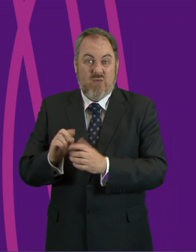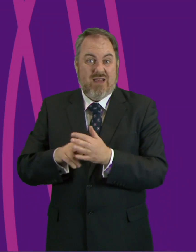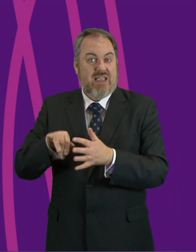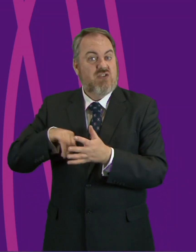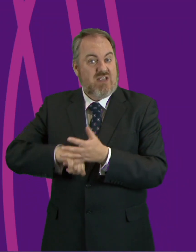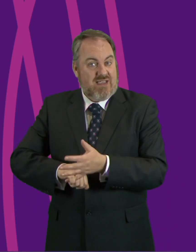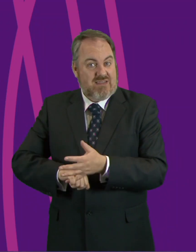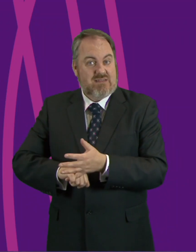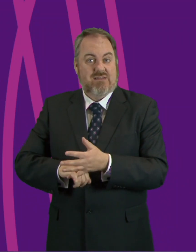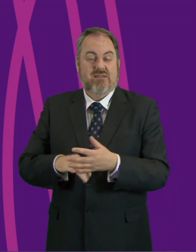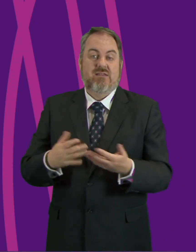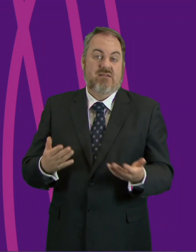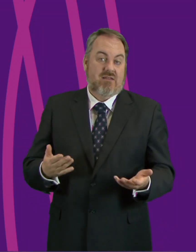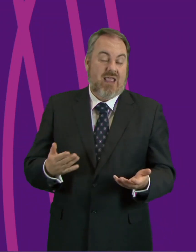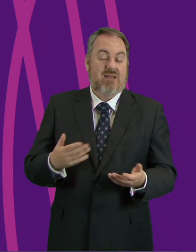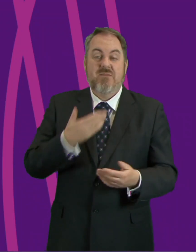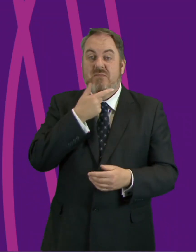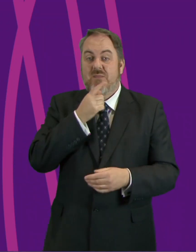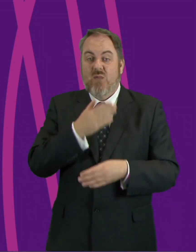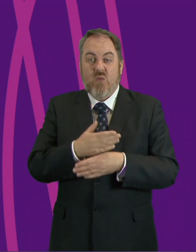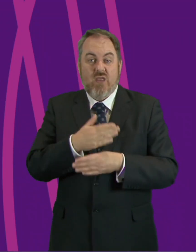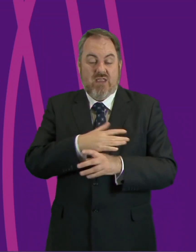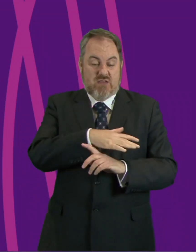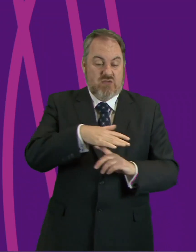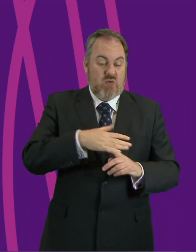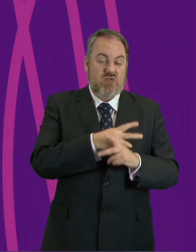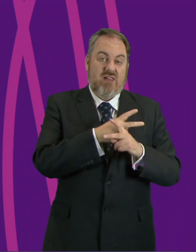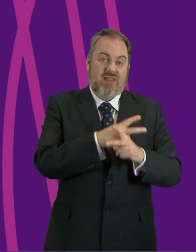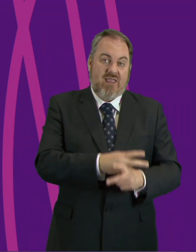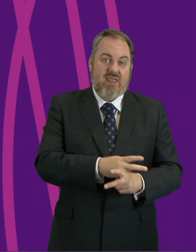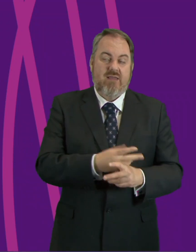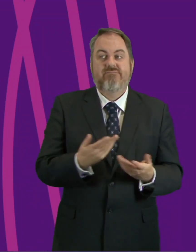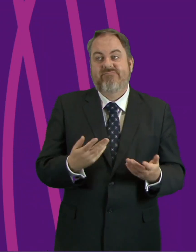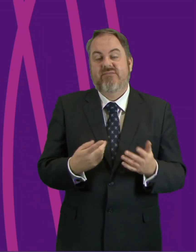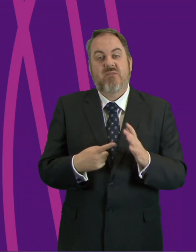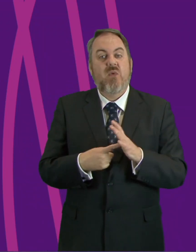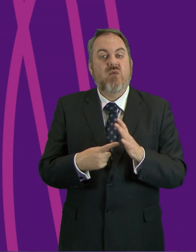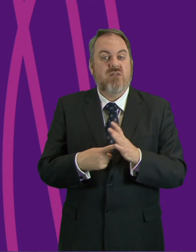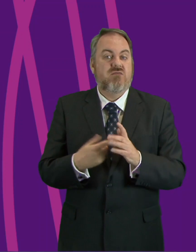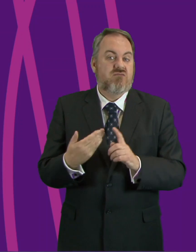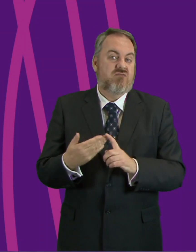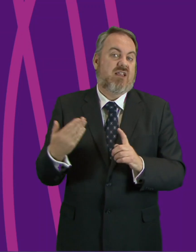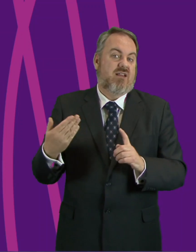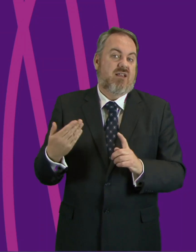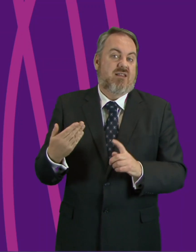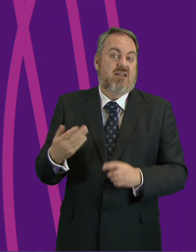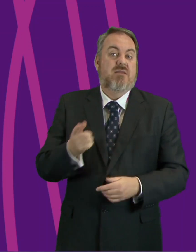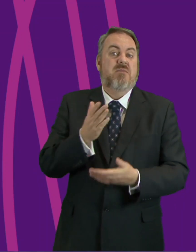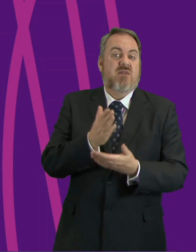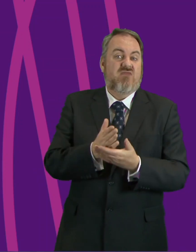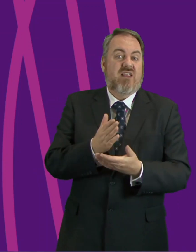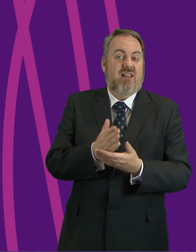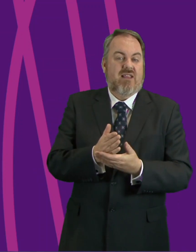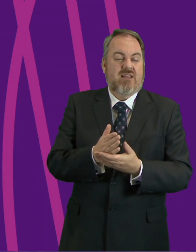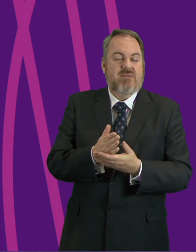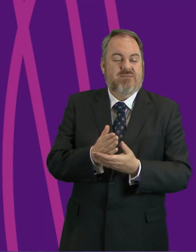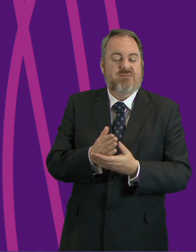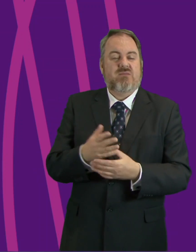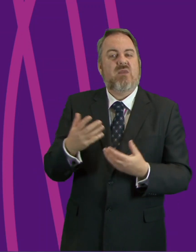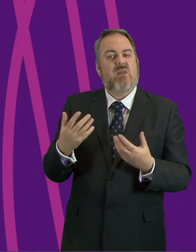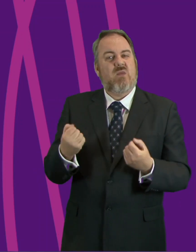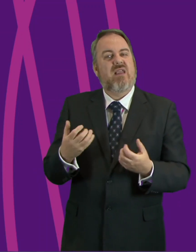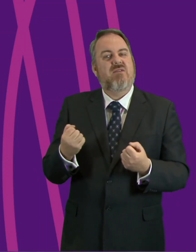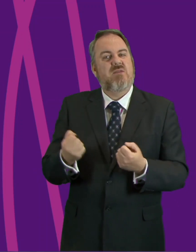staff in the social care sector. The reason why the announcement by the Health Secretary, of course, covered the NHS is a very basic but